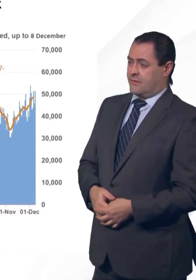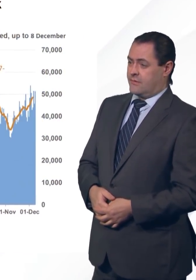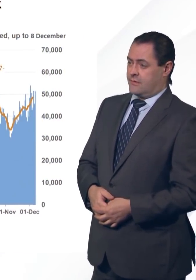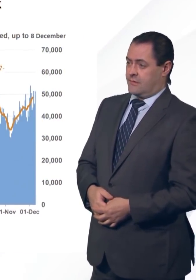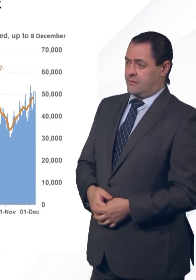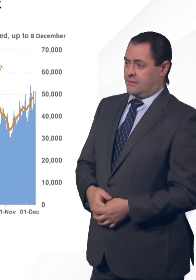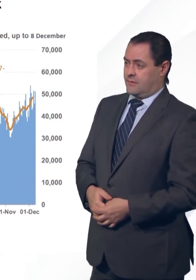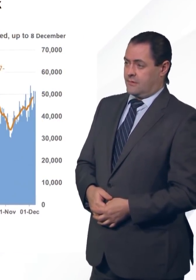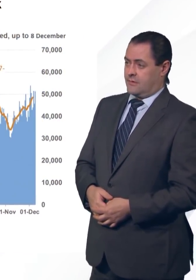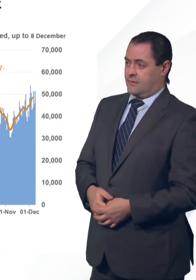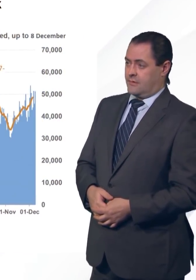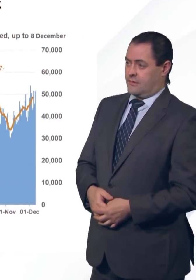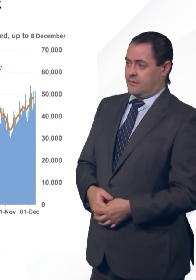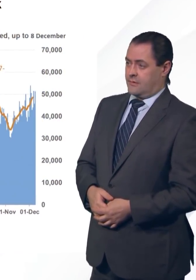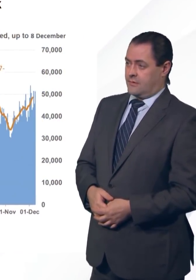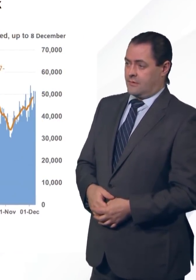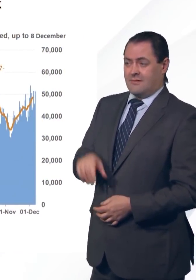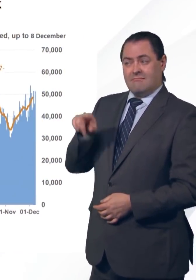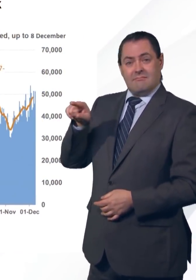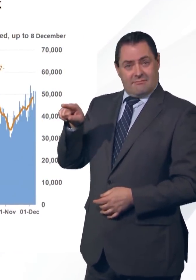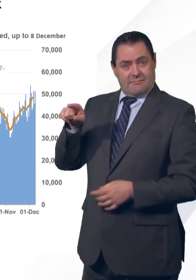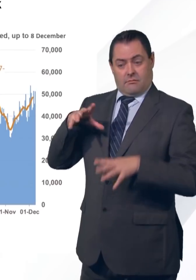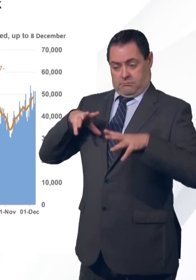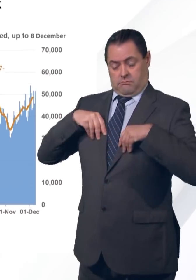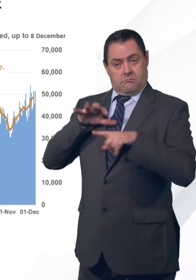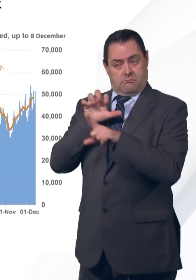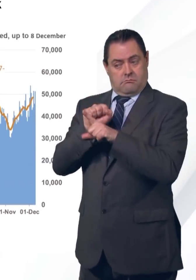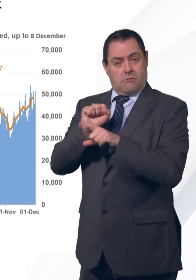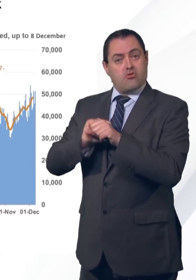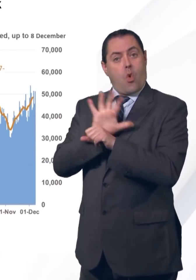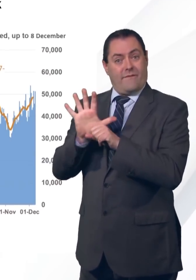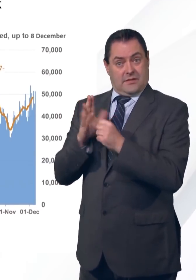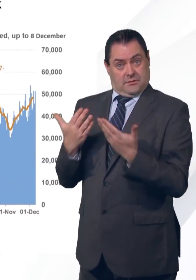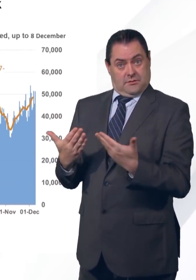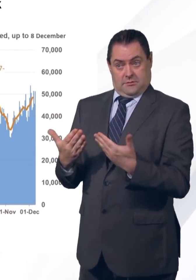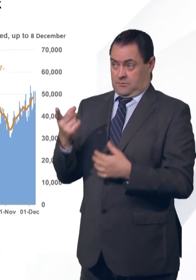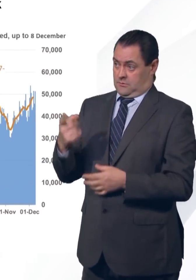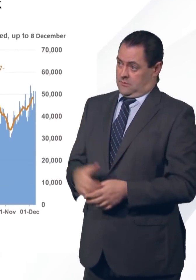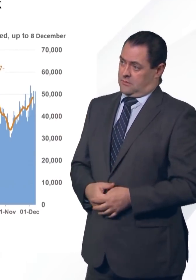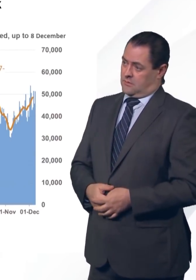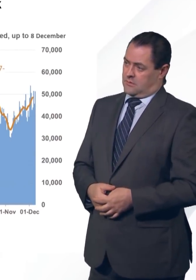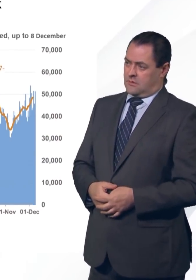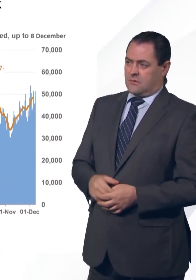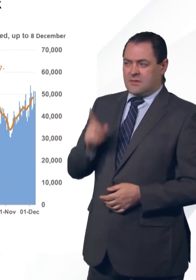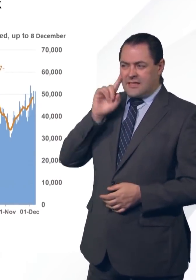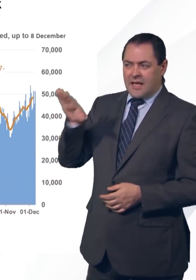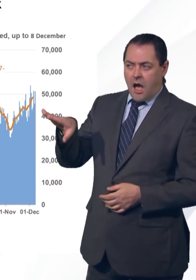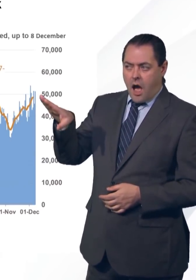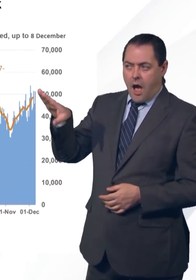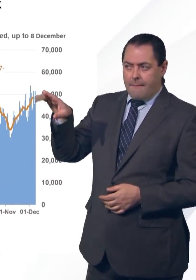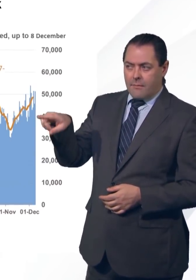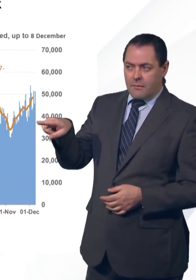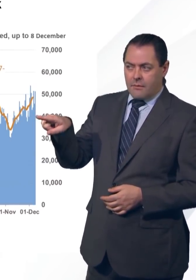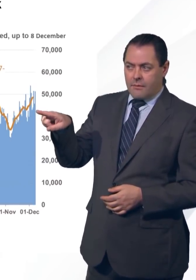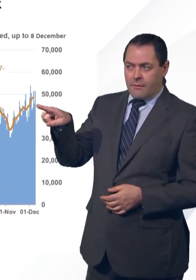first slide, what we have is the number of people testing positive for COVID in the UK, and that has been drifting upwards, not at a very rapid rate,